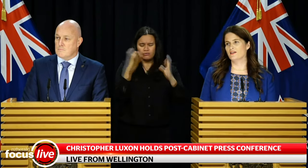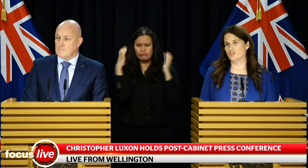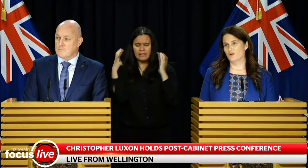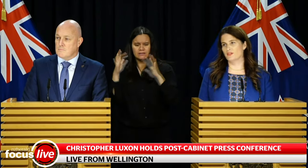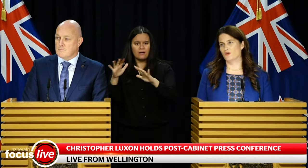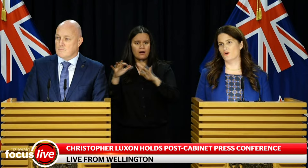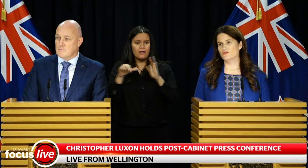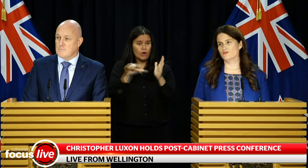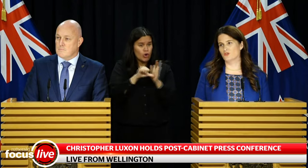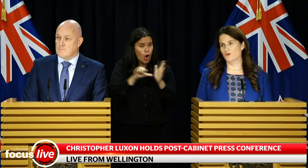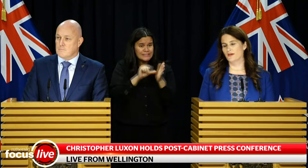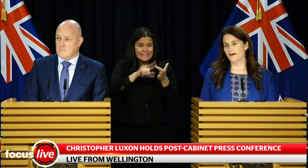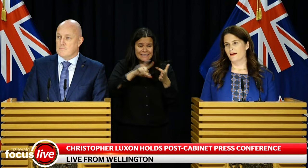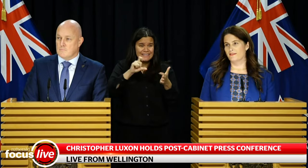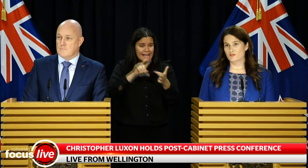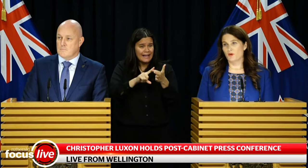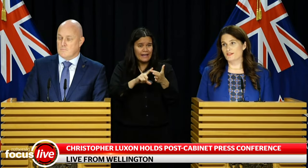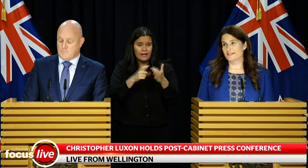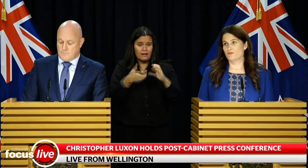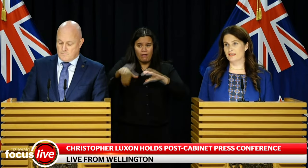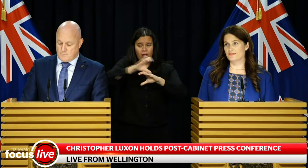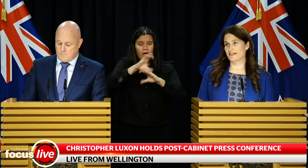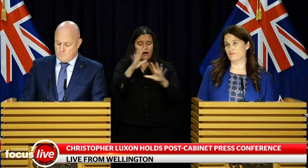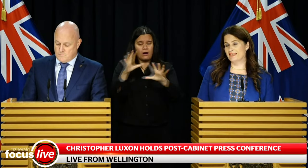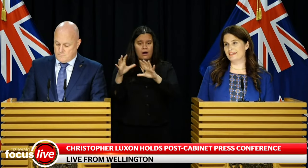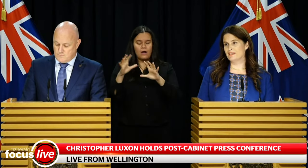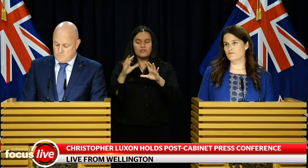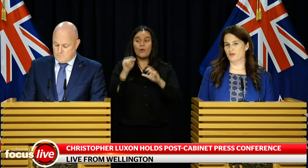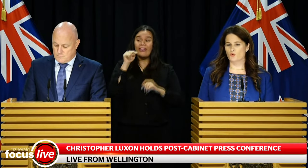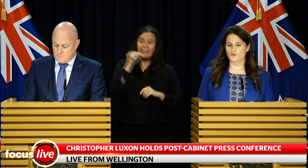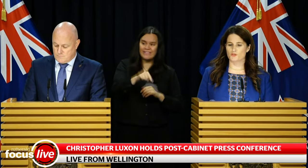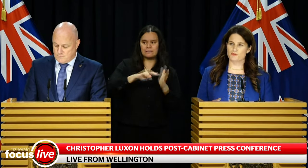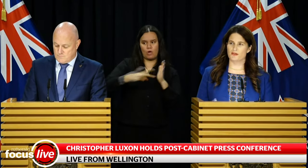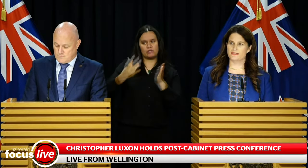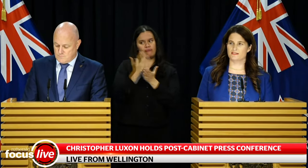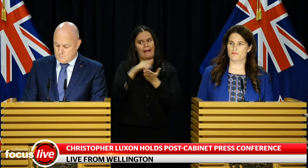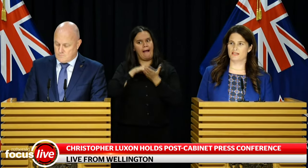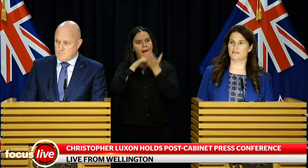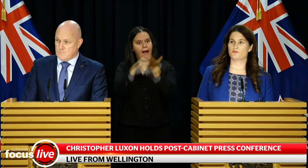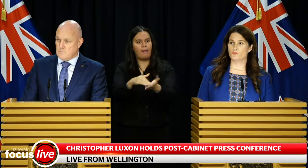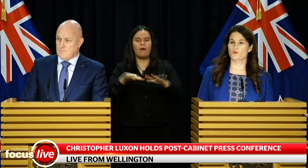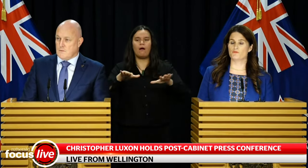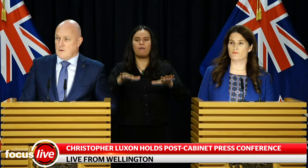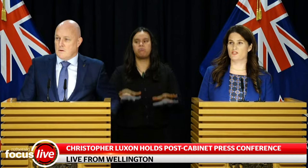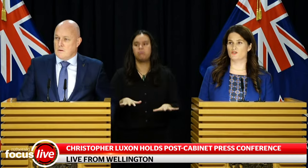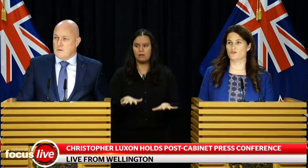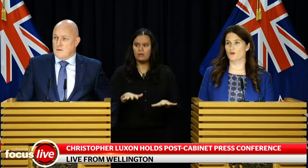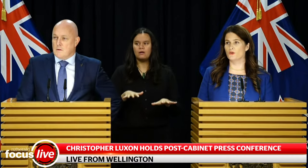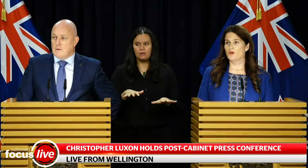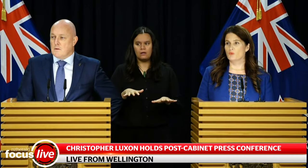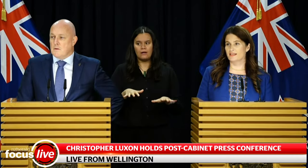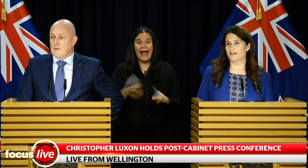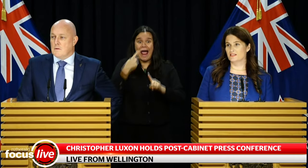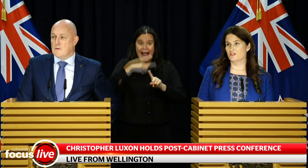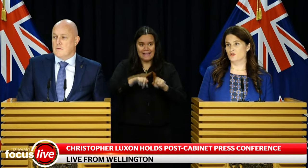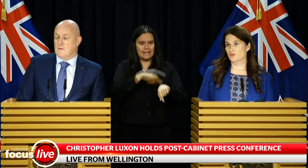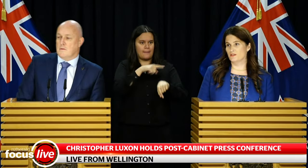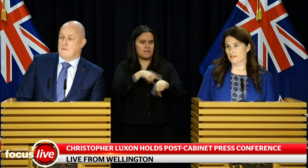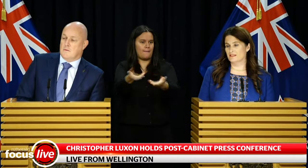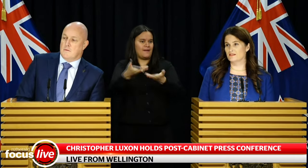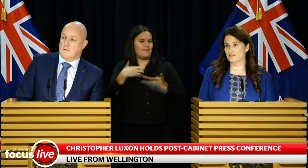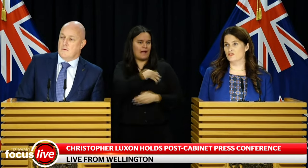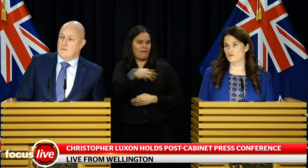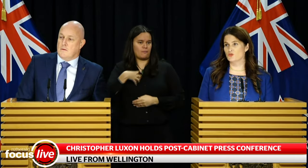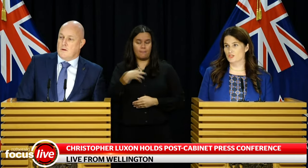high childcare costs. So this policy relieves that immediately, but it also provides us a basis for more information so we can continue